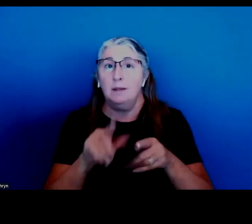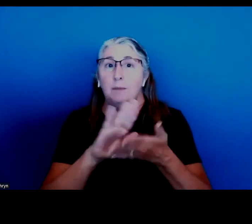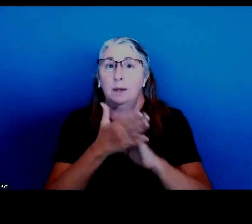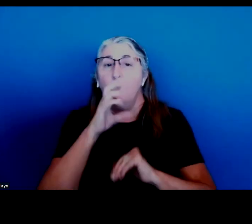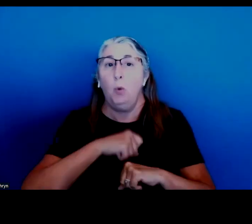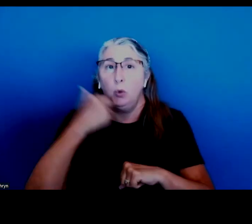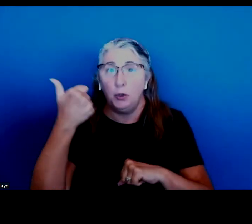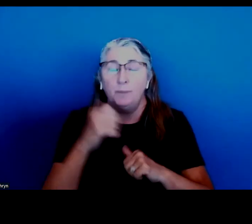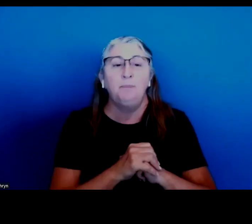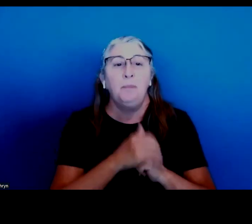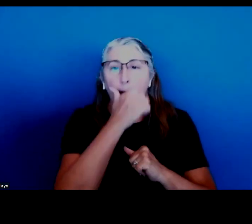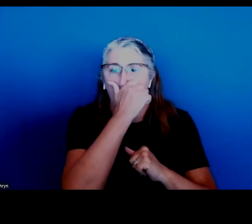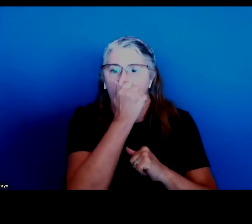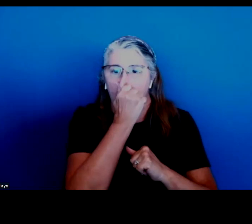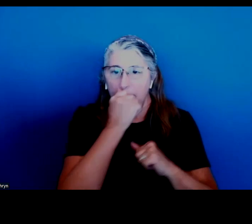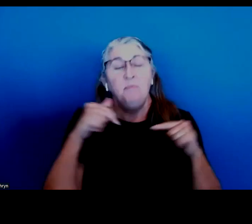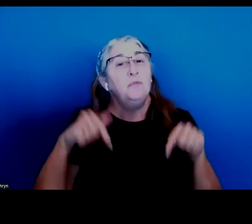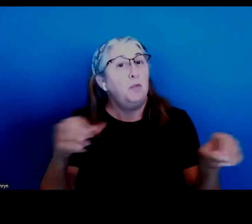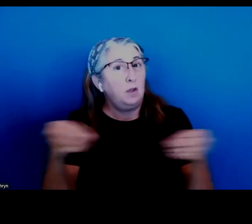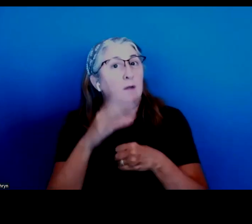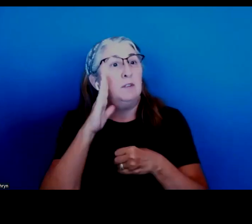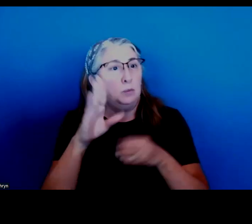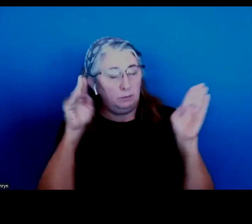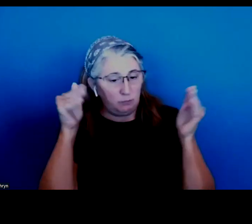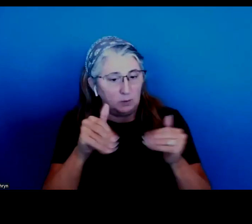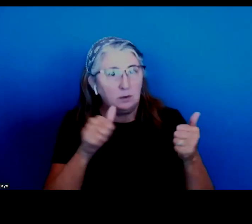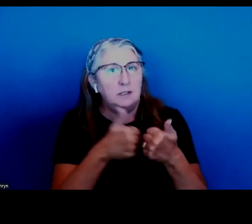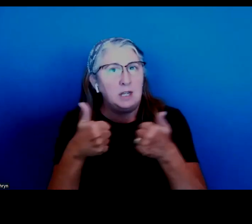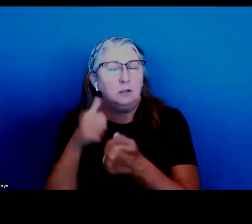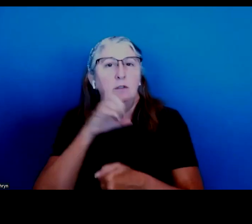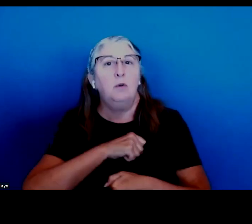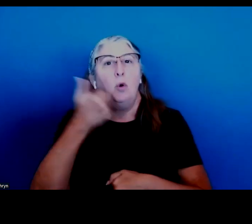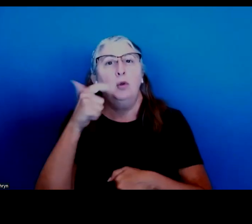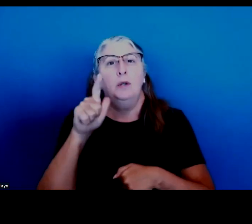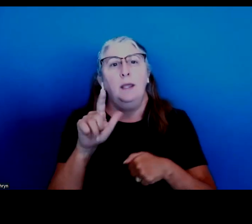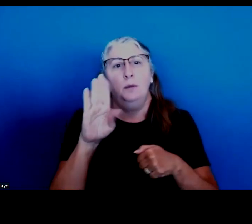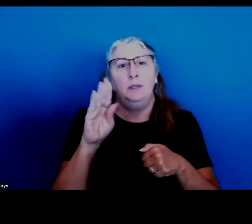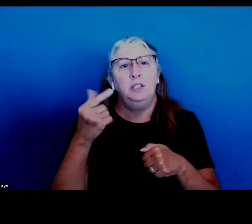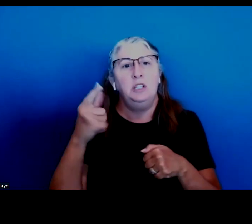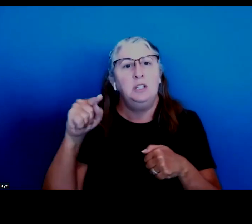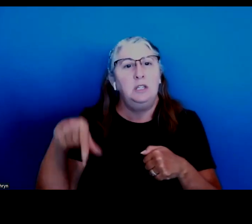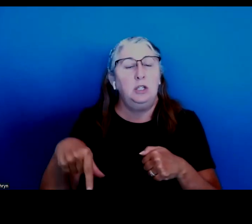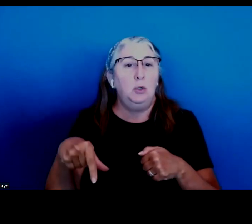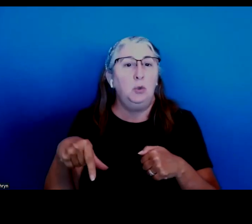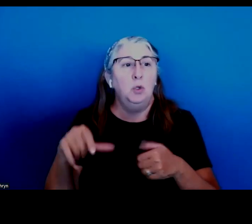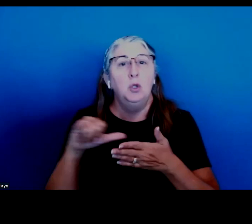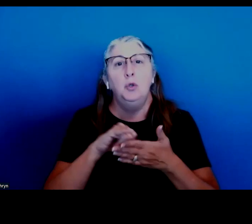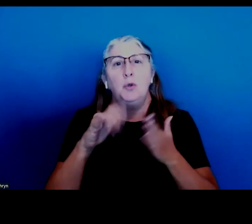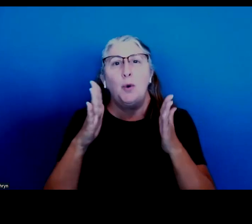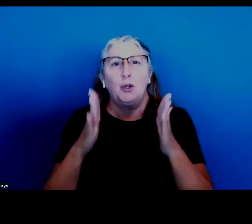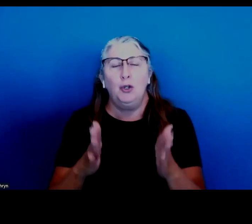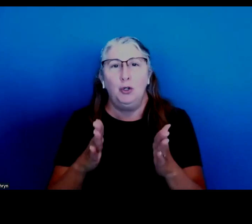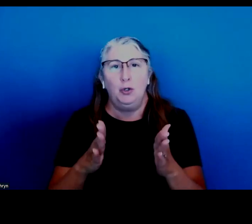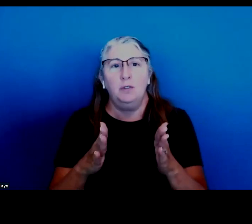so this office will also address the challenges of older LGBTQ New Yorkers